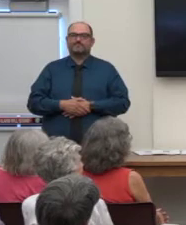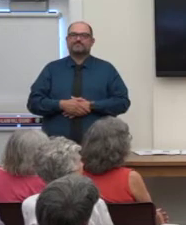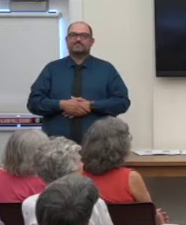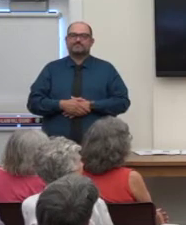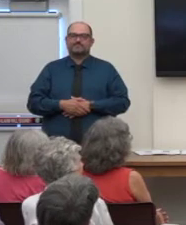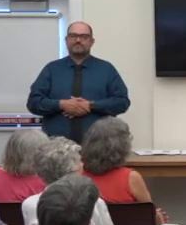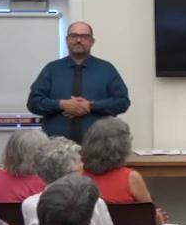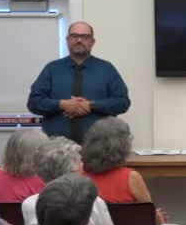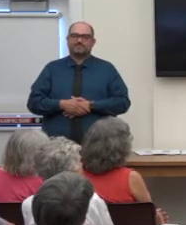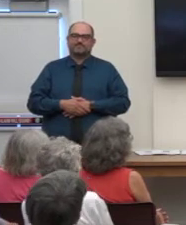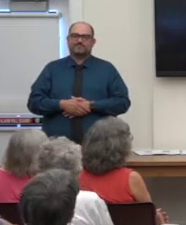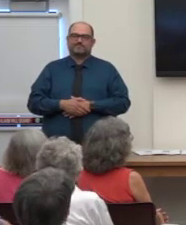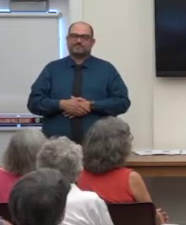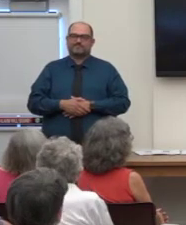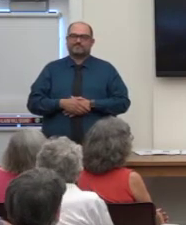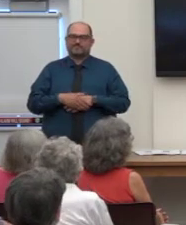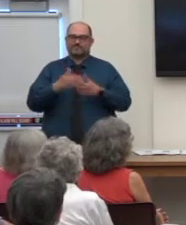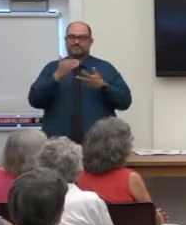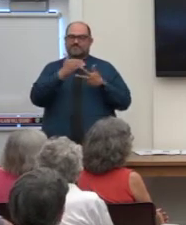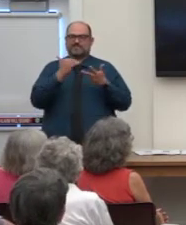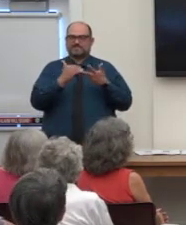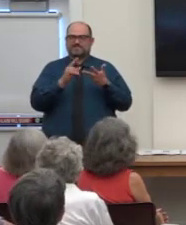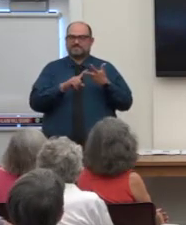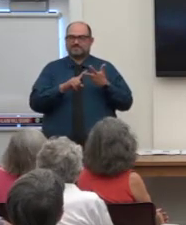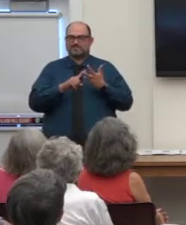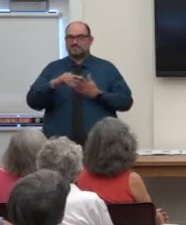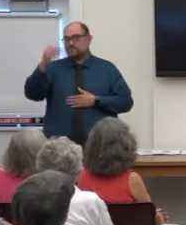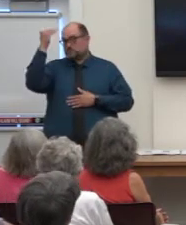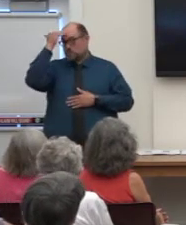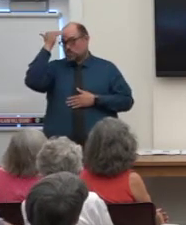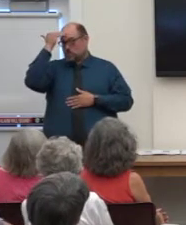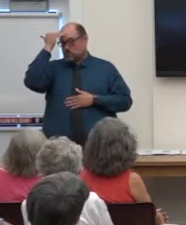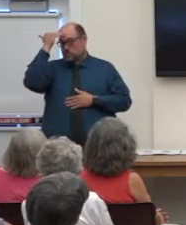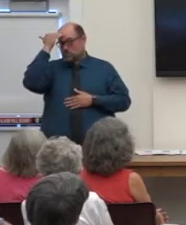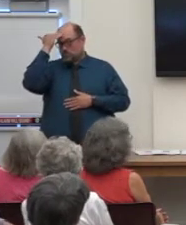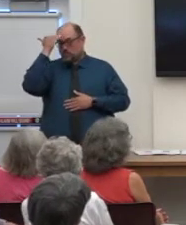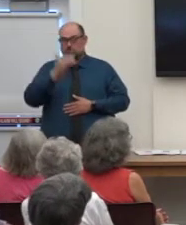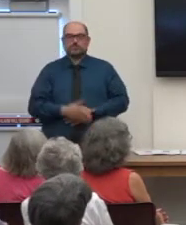The sign for no, as in K-N-O-W.